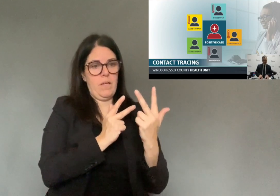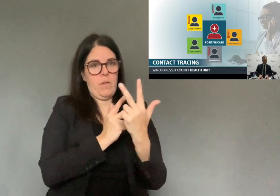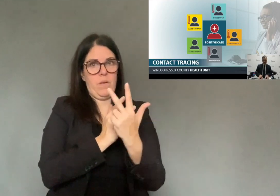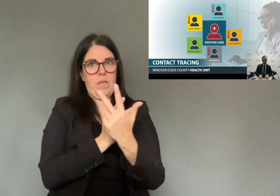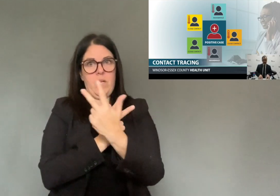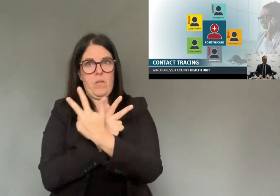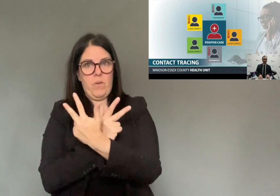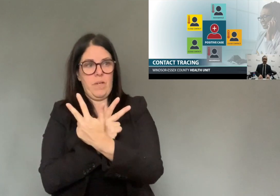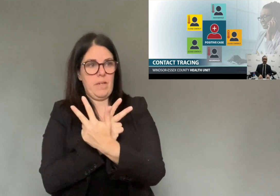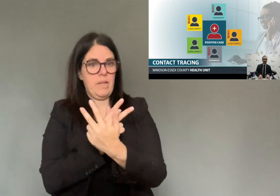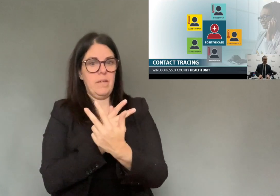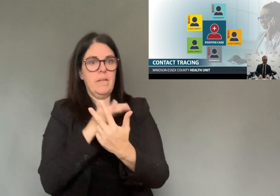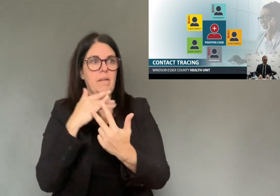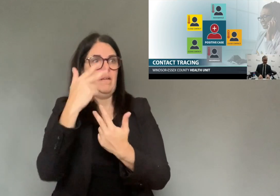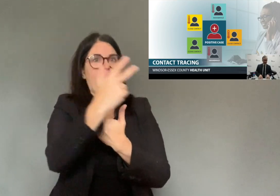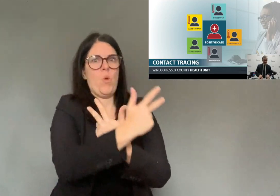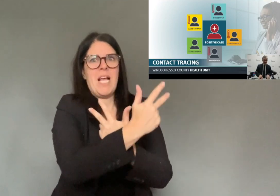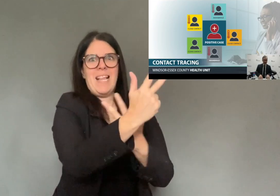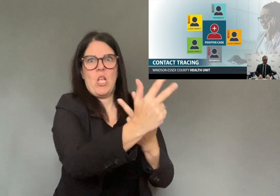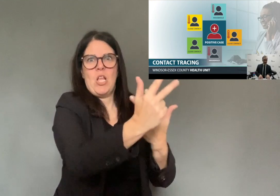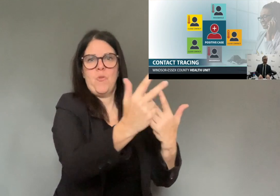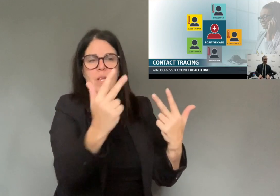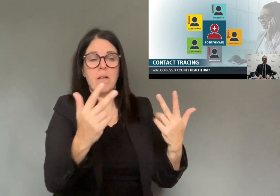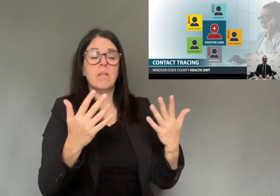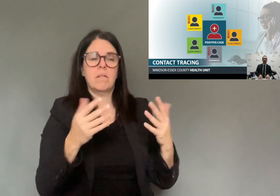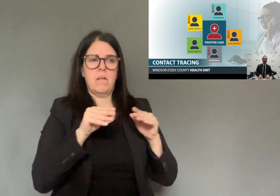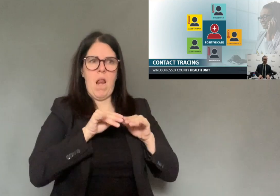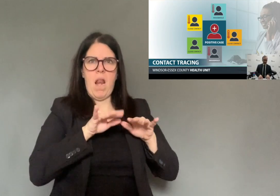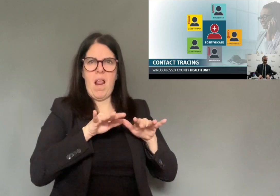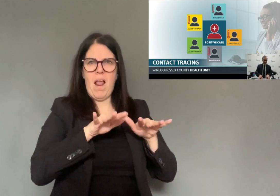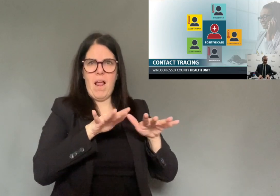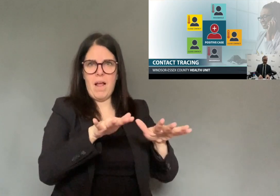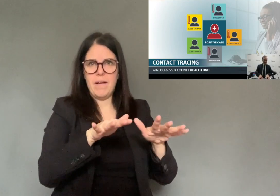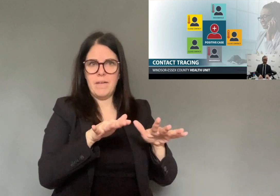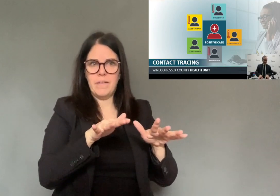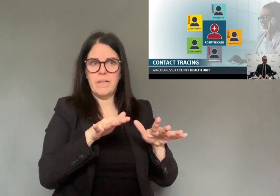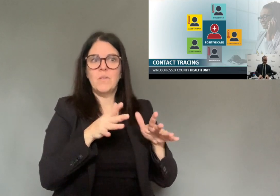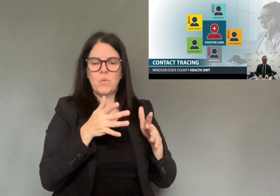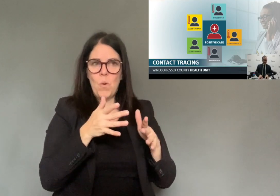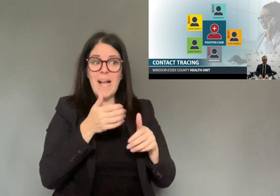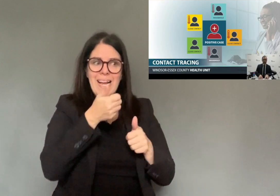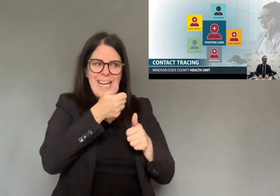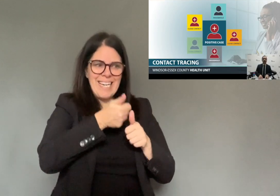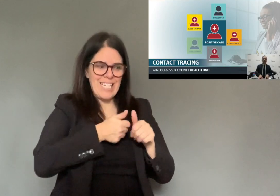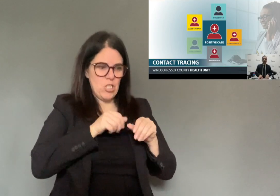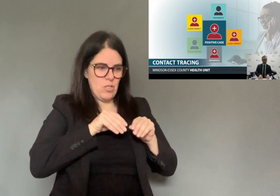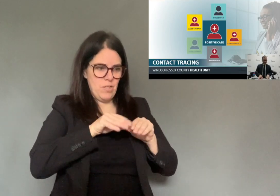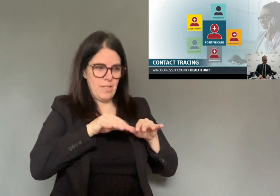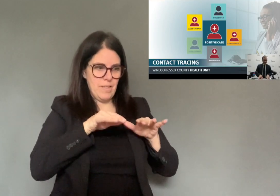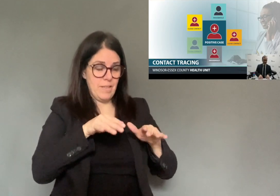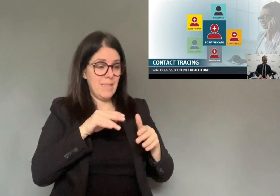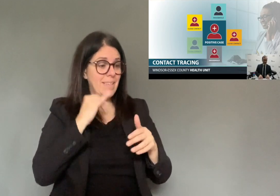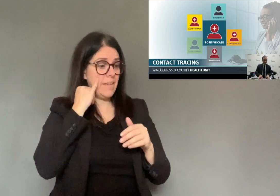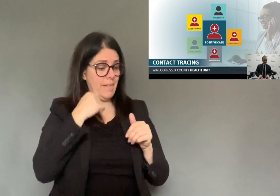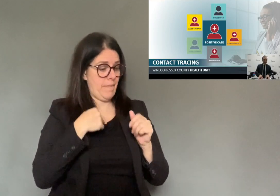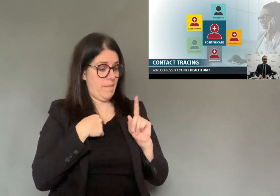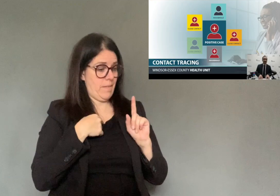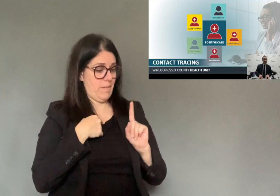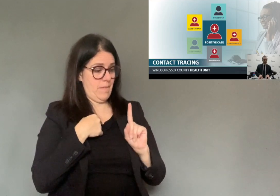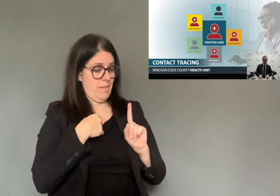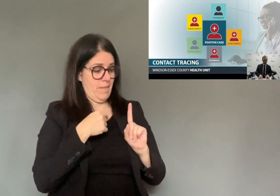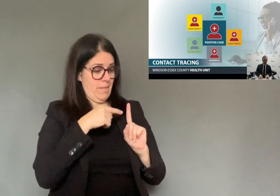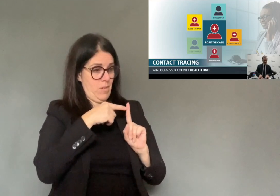cases, each of which could include an additional 3 positive cases, resulting in 12 new cases for requiring